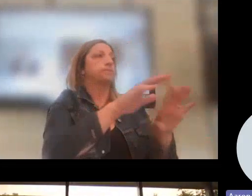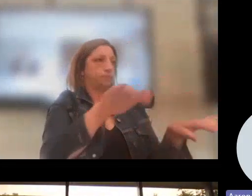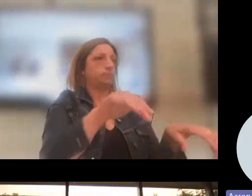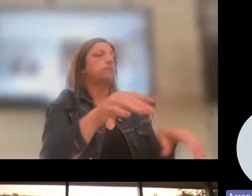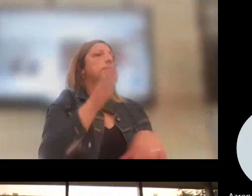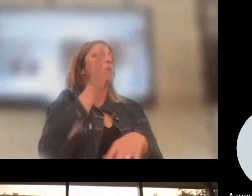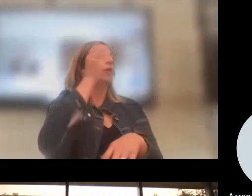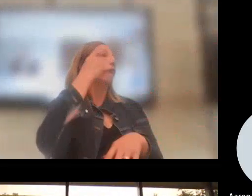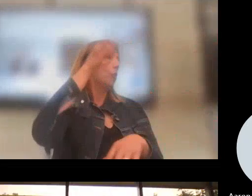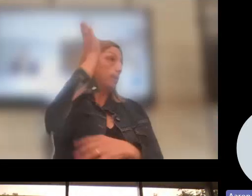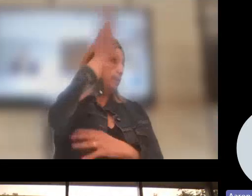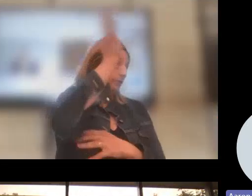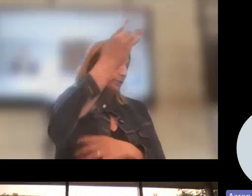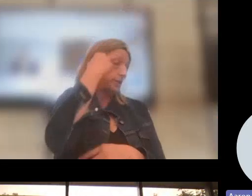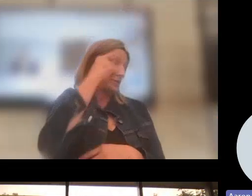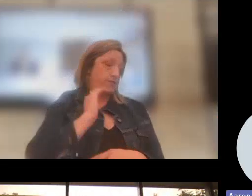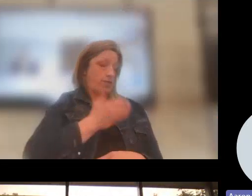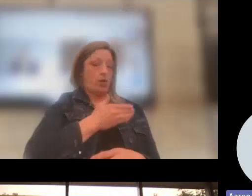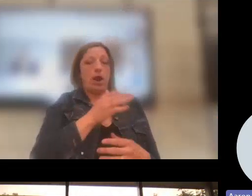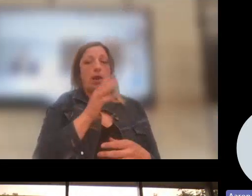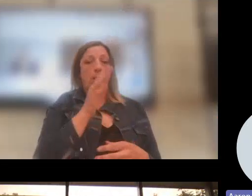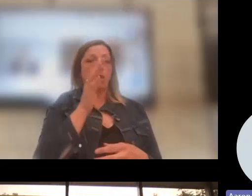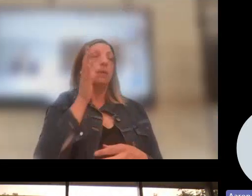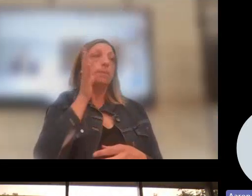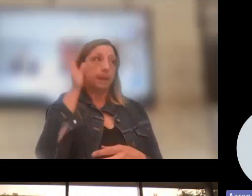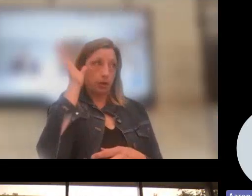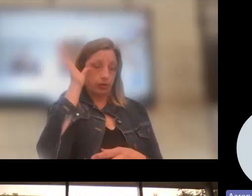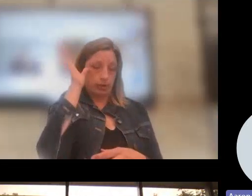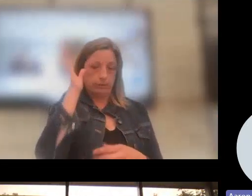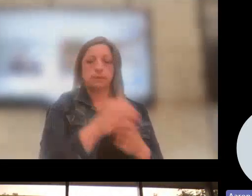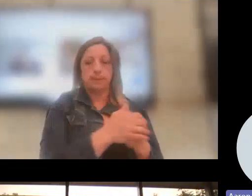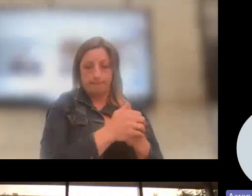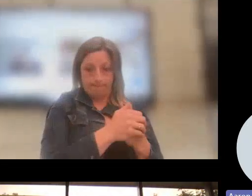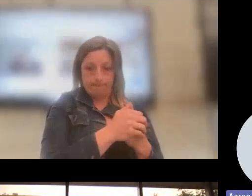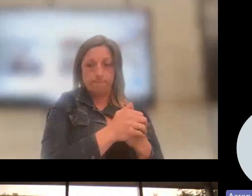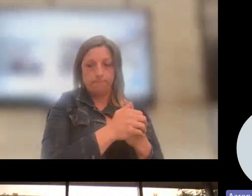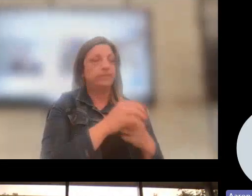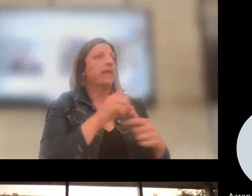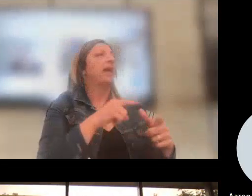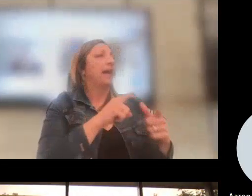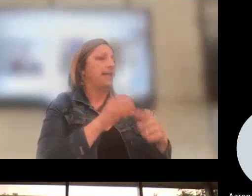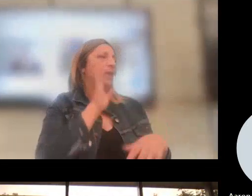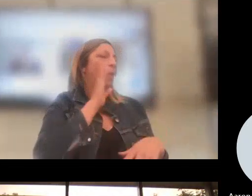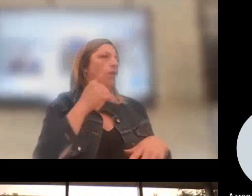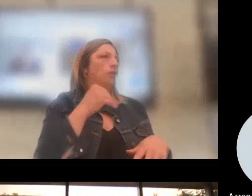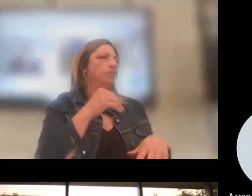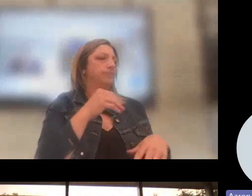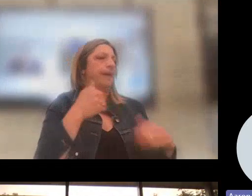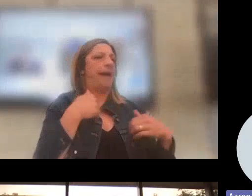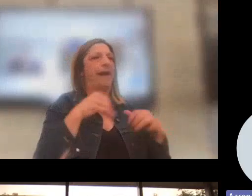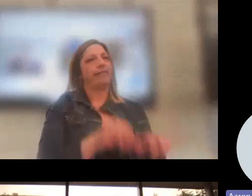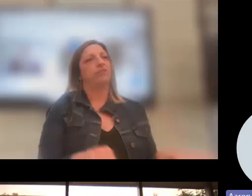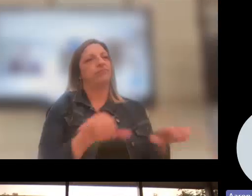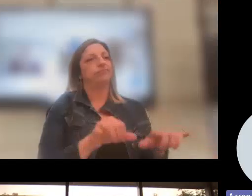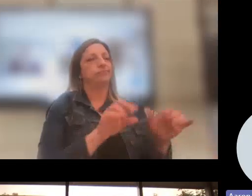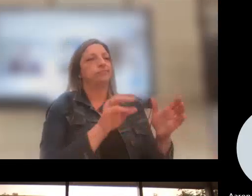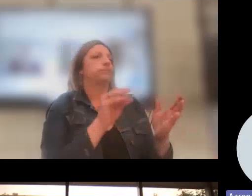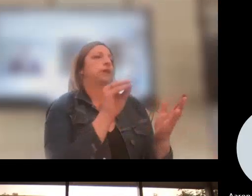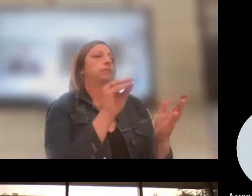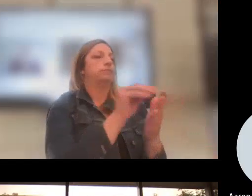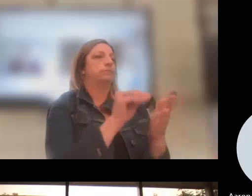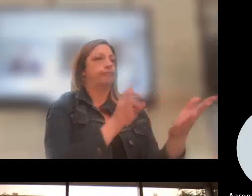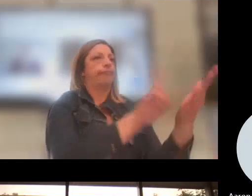the children. And then that is for, they're going to be presenting for our parents. And then they will